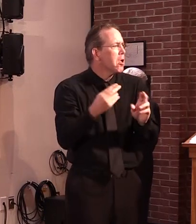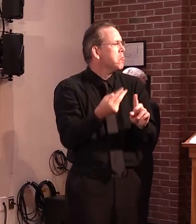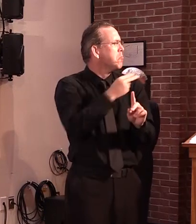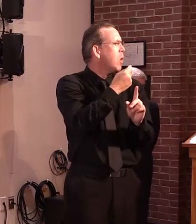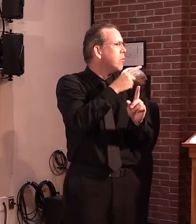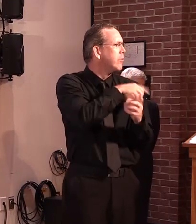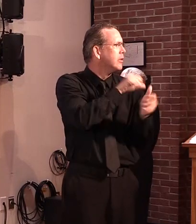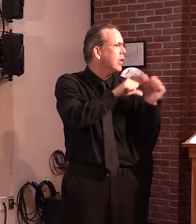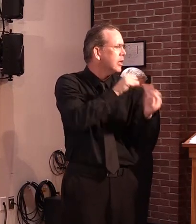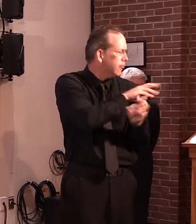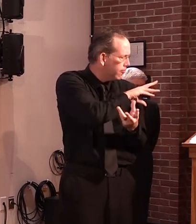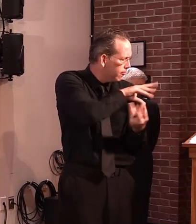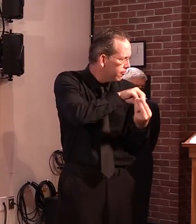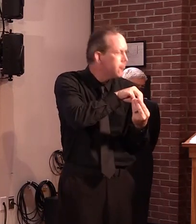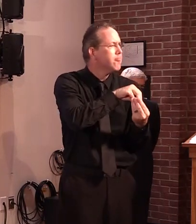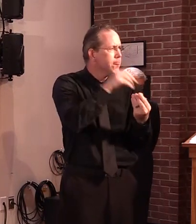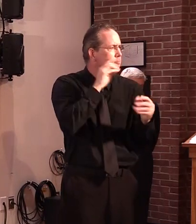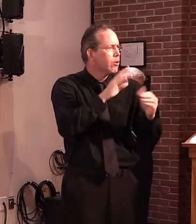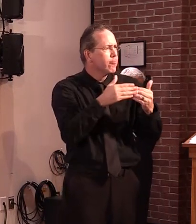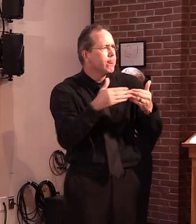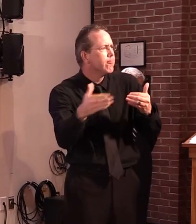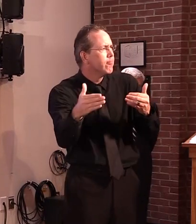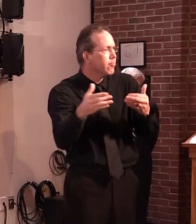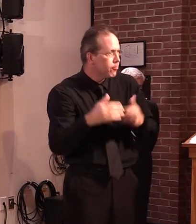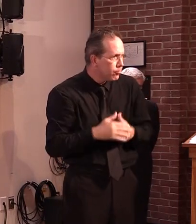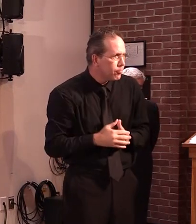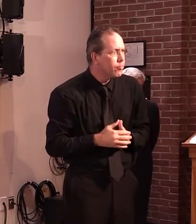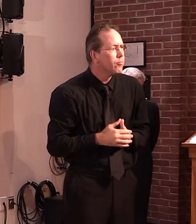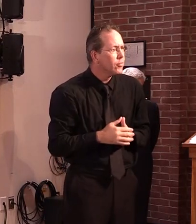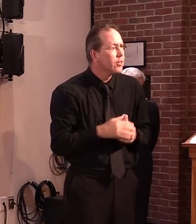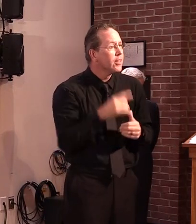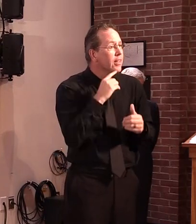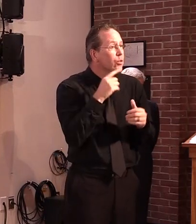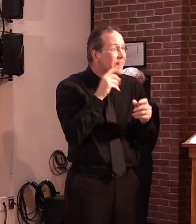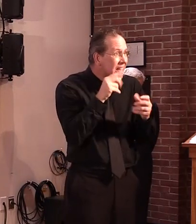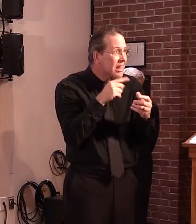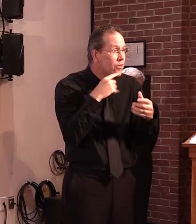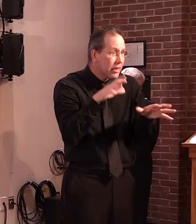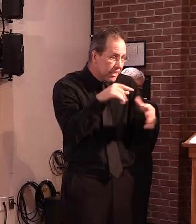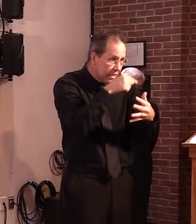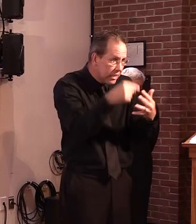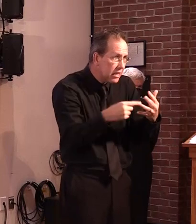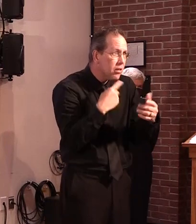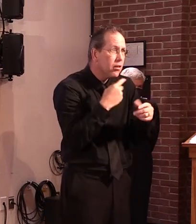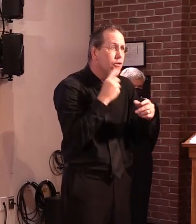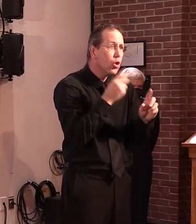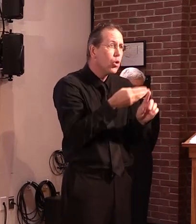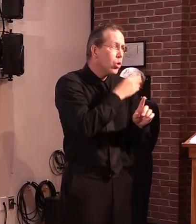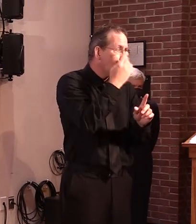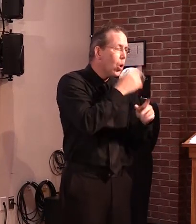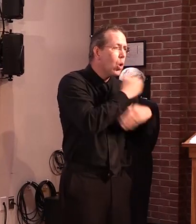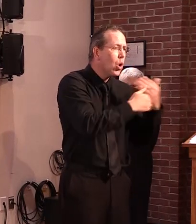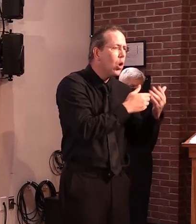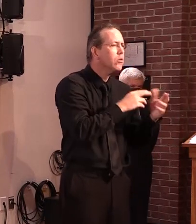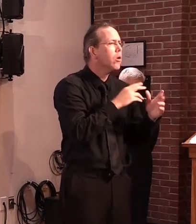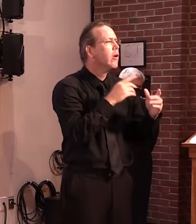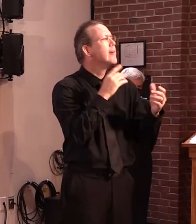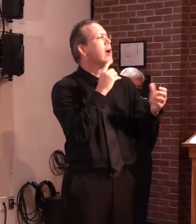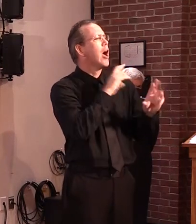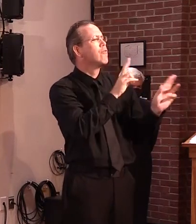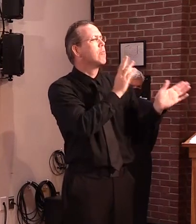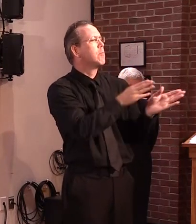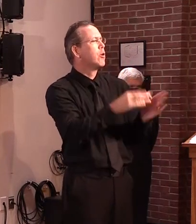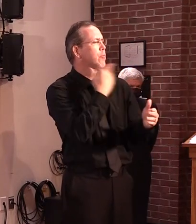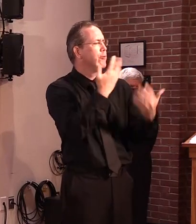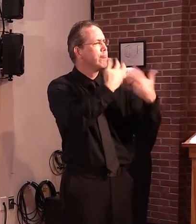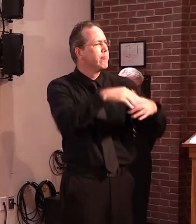of hospitalizations or deaths that could have been saved, I actually prefer to look forward and say, we're entering into the